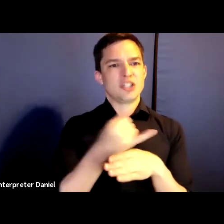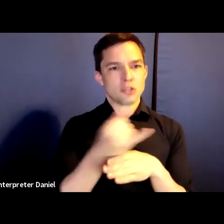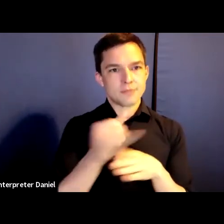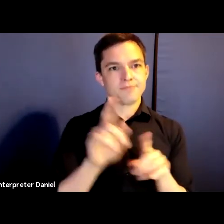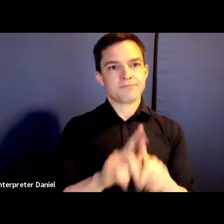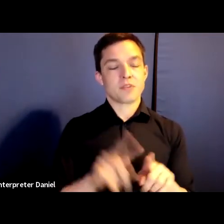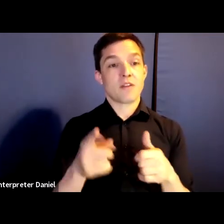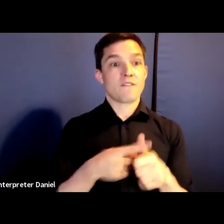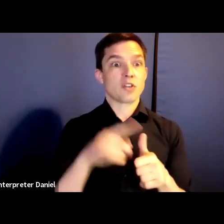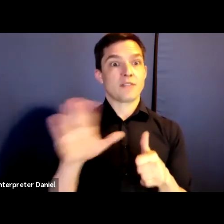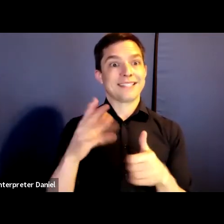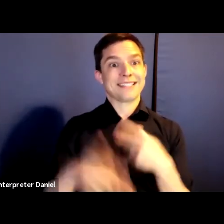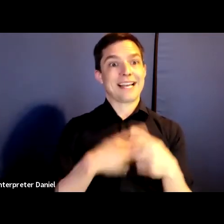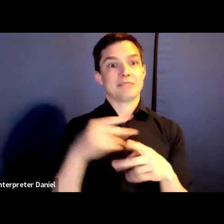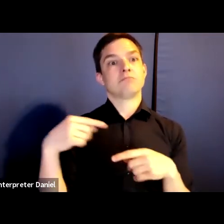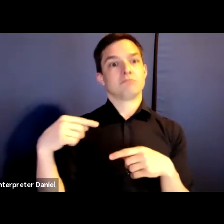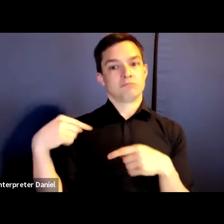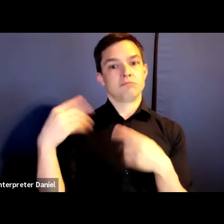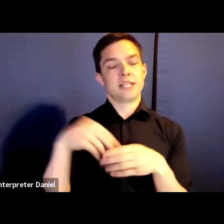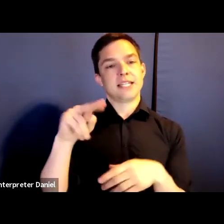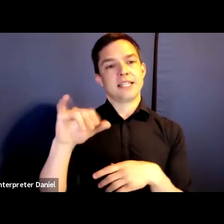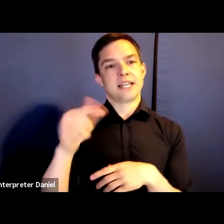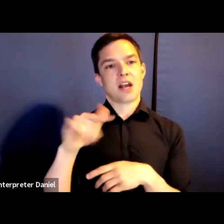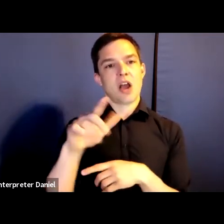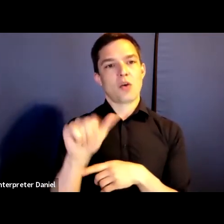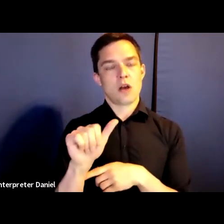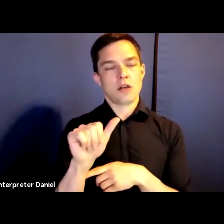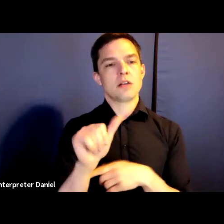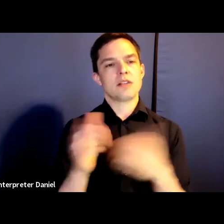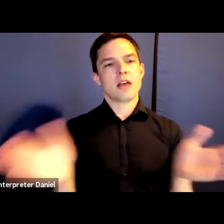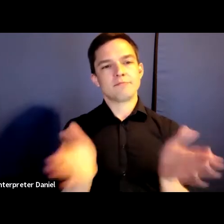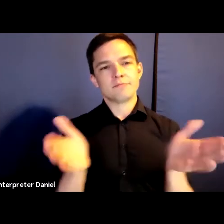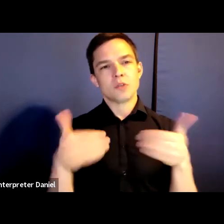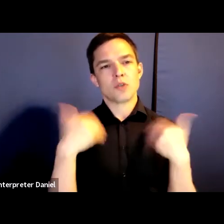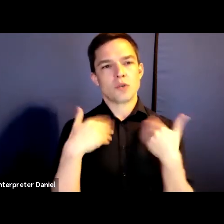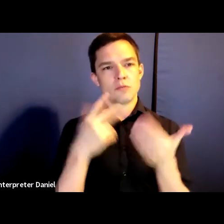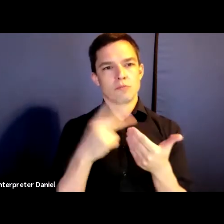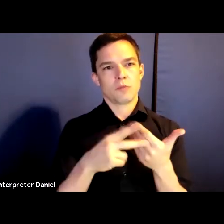kind in Nicaragua, which fostered youth access to employment. TVET's